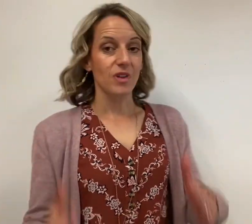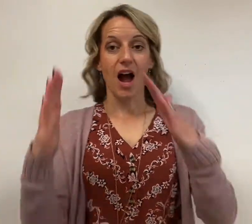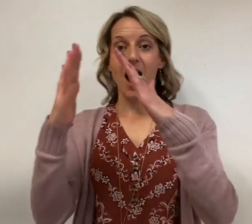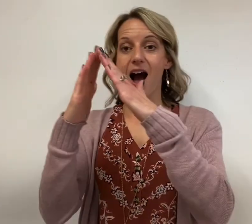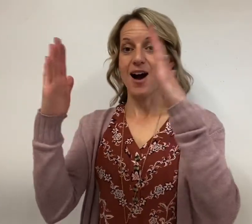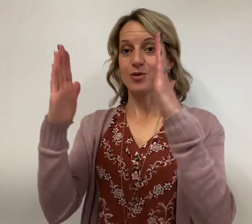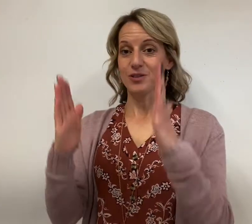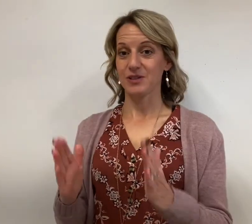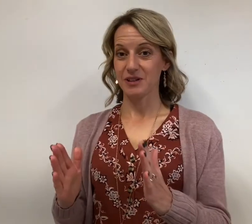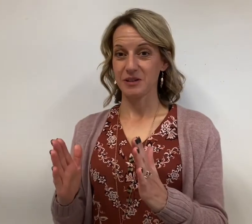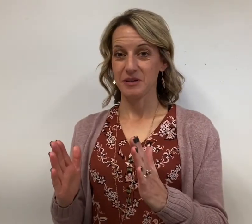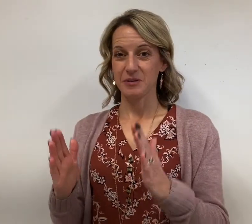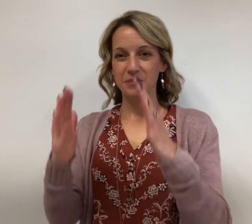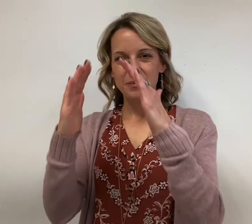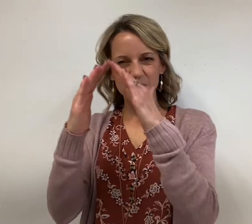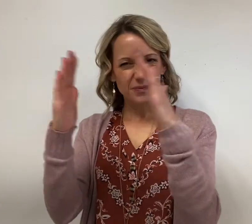A house.